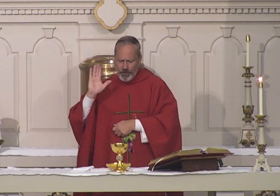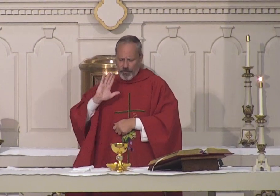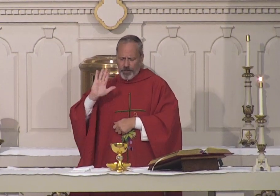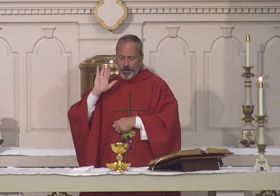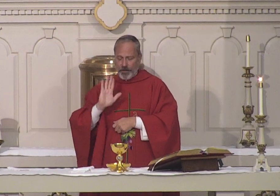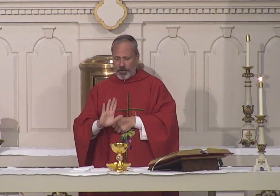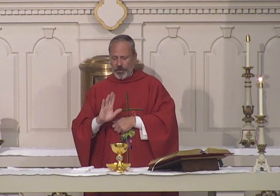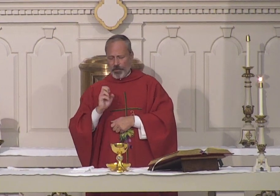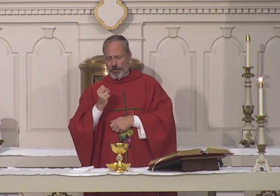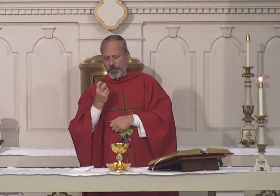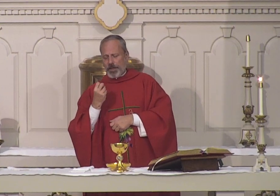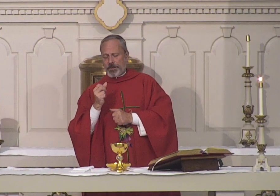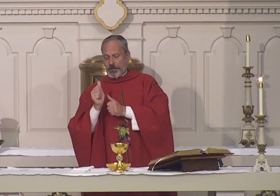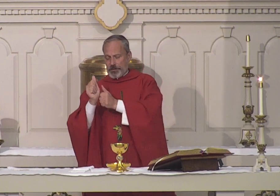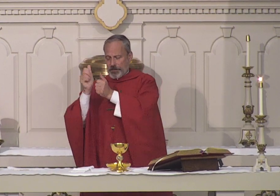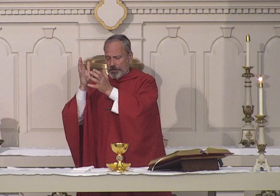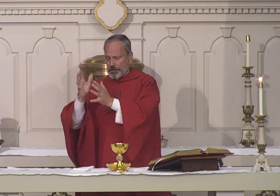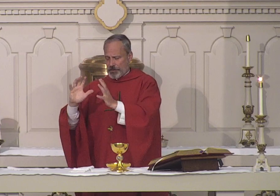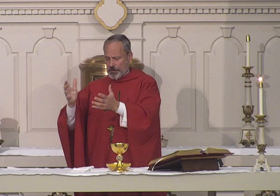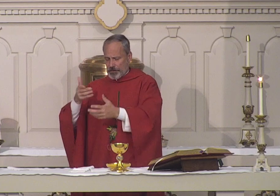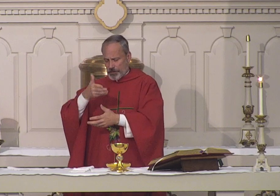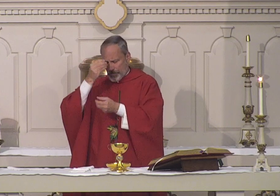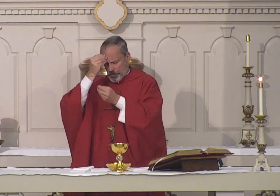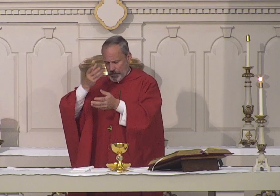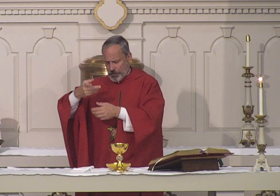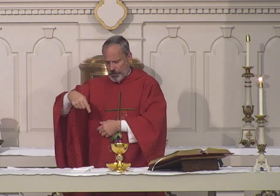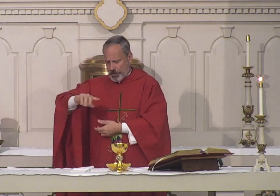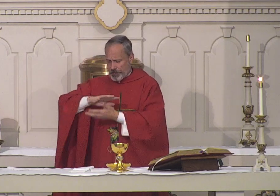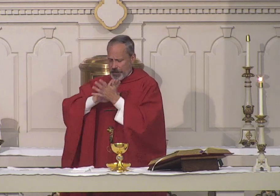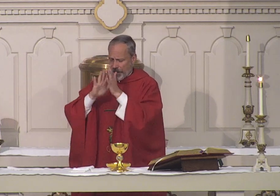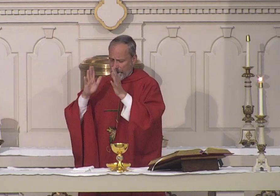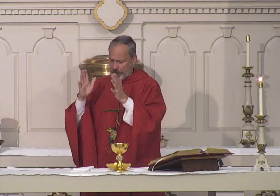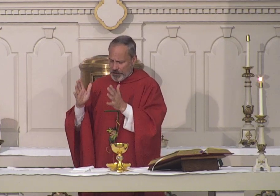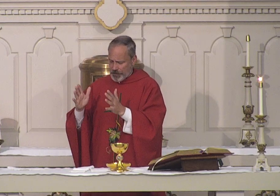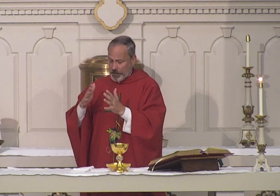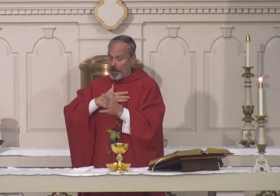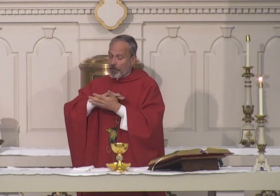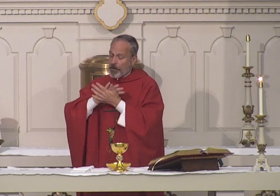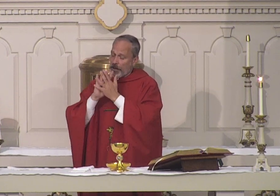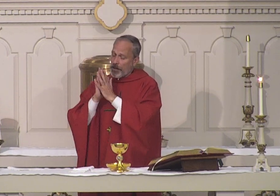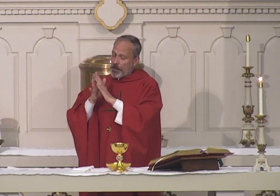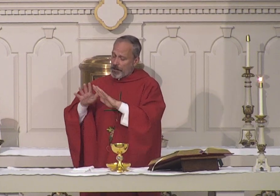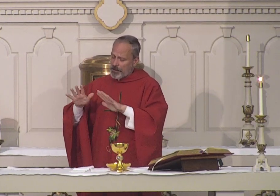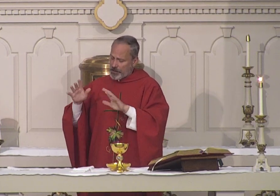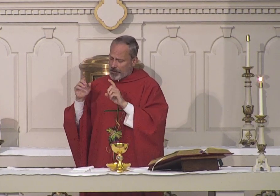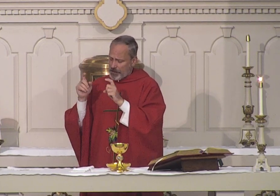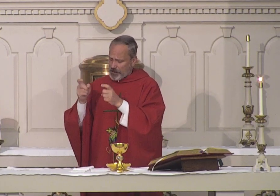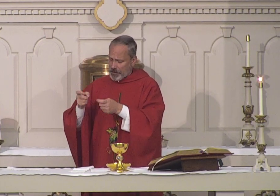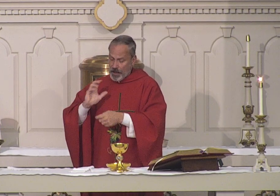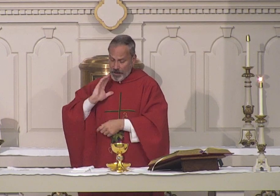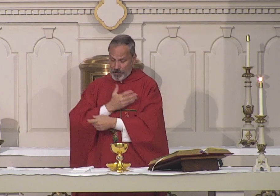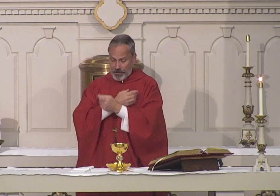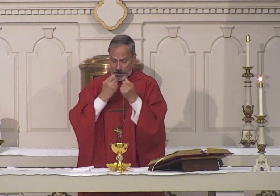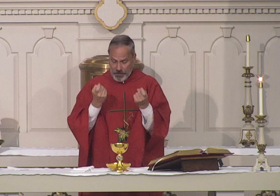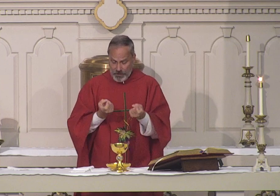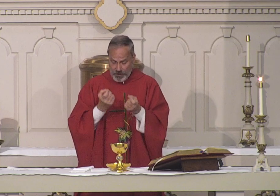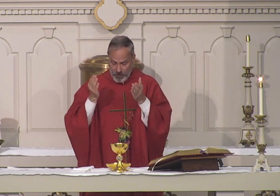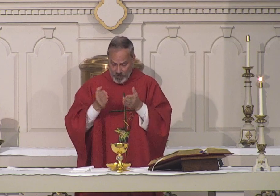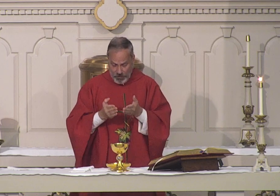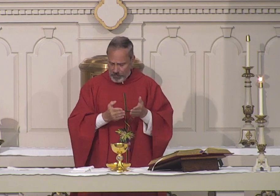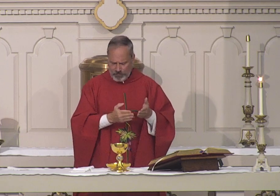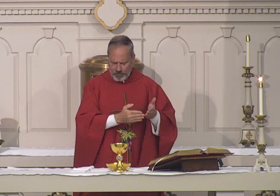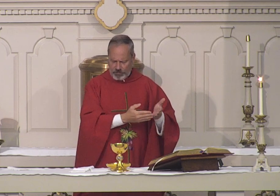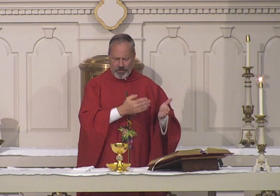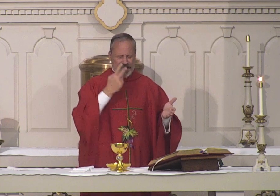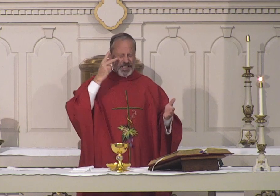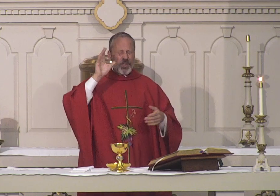Lord Jesus Christ, who said to your apostles, "Peace I leave you, my peace I give you," look not on our sins, but